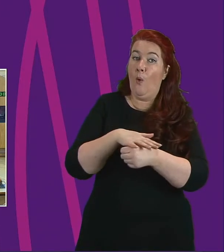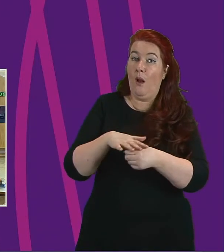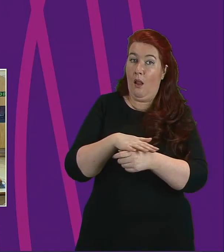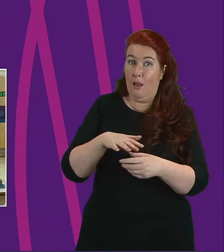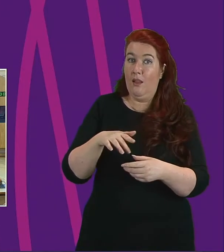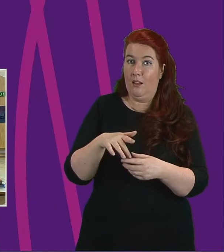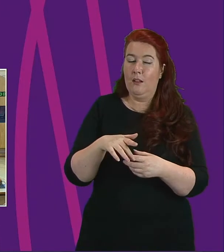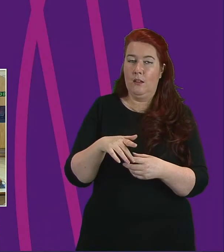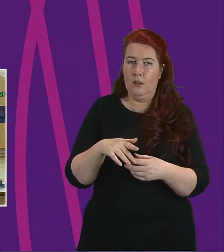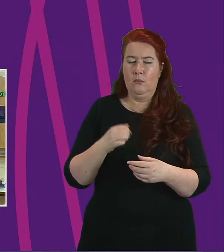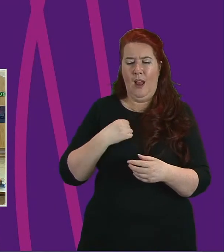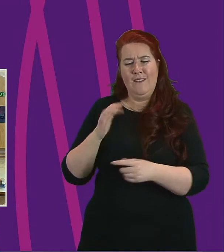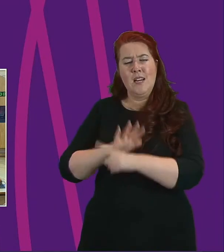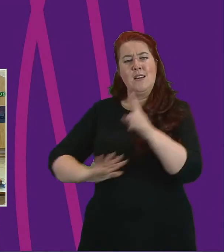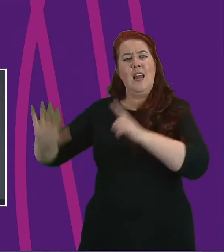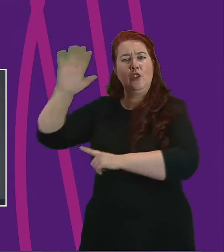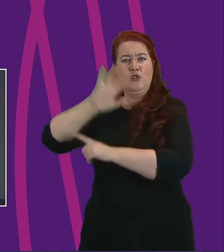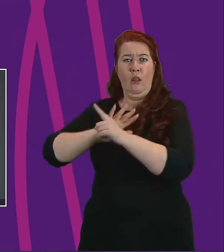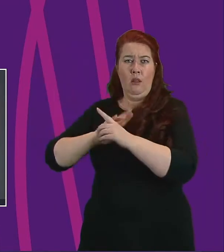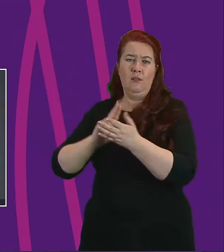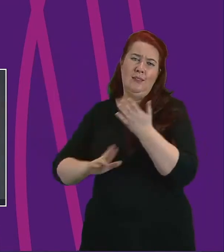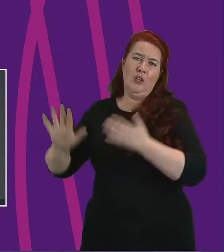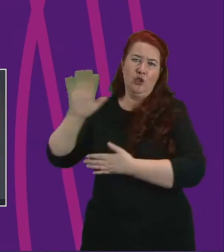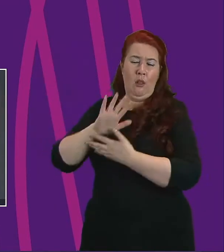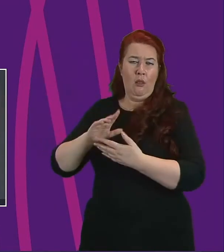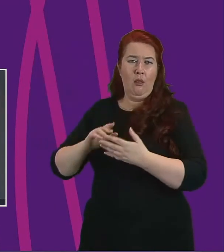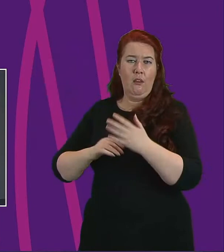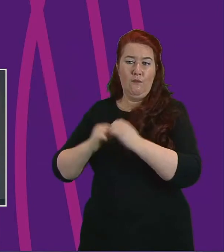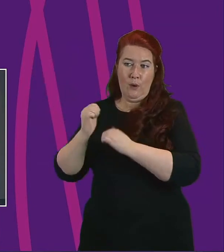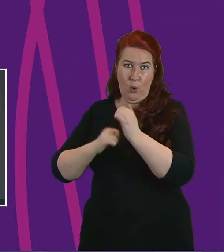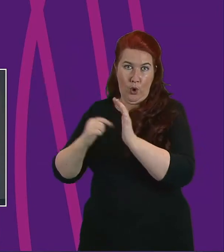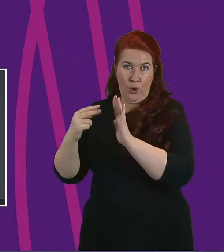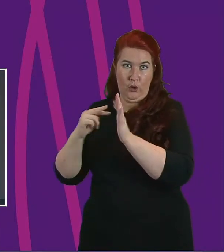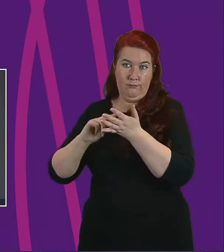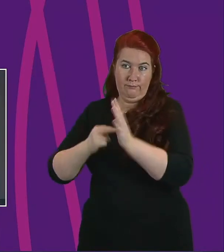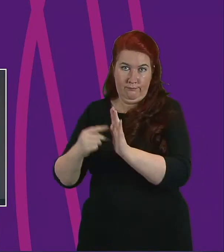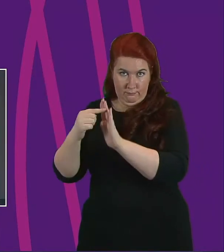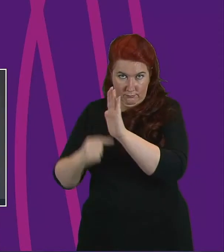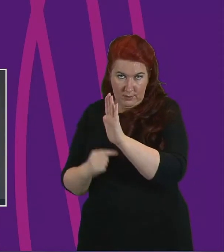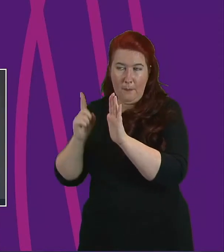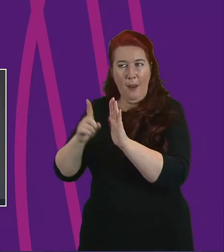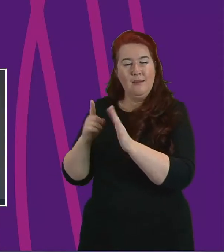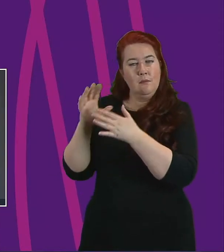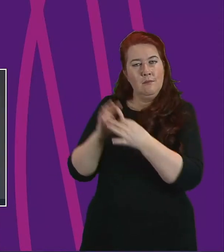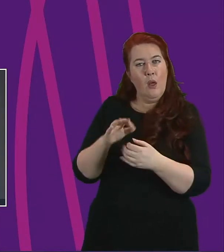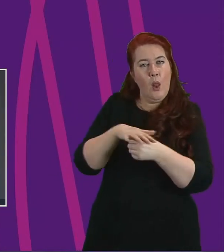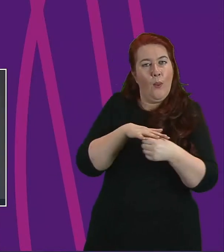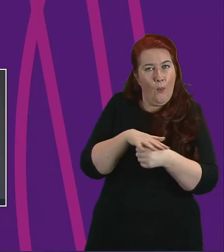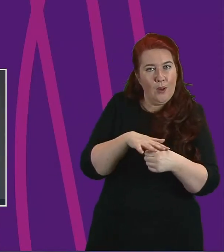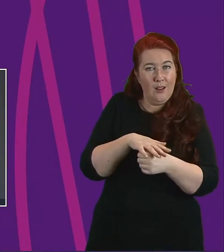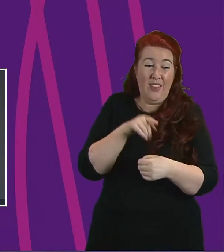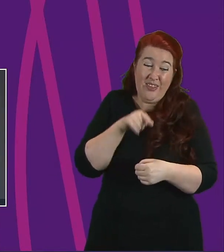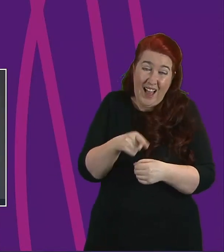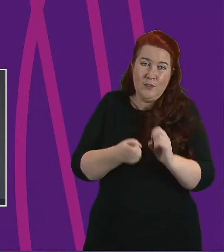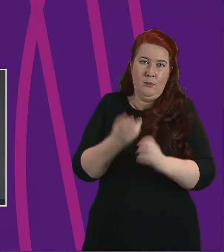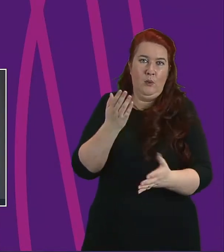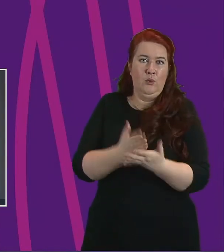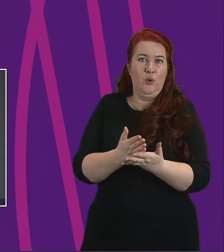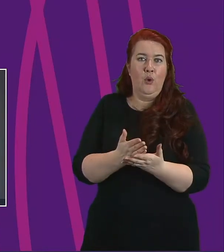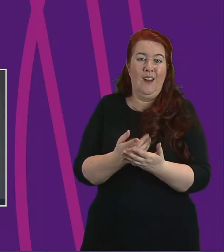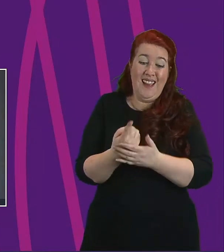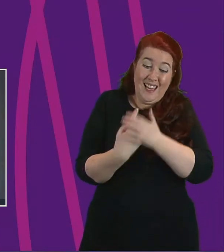within the national framework that I've set out to Parliament today is to ensure that the needs of individual young people in